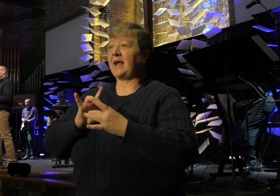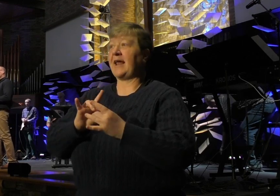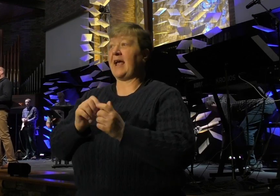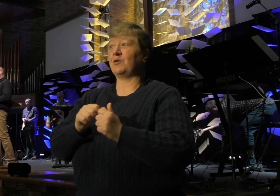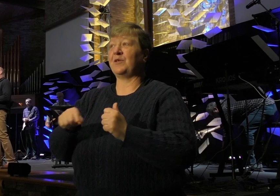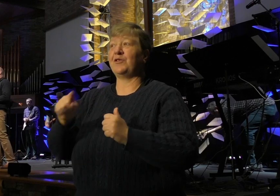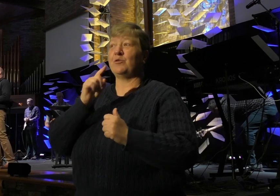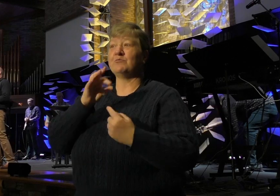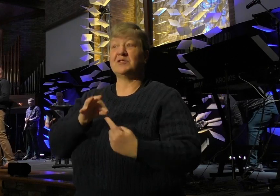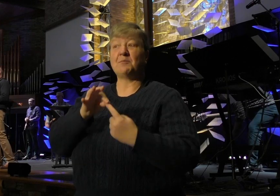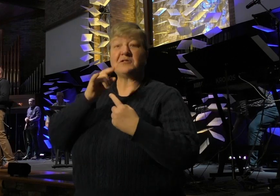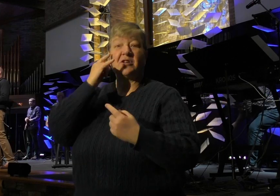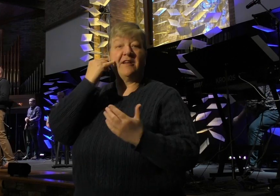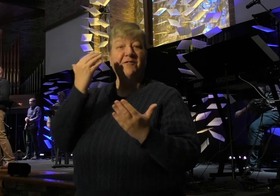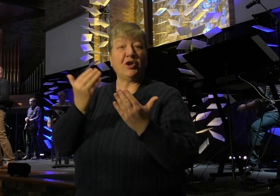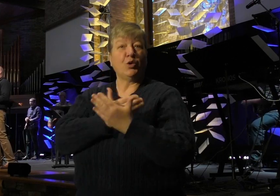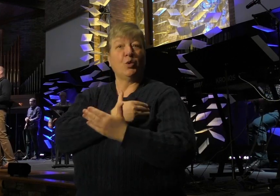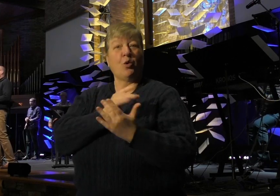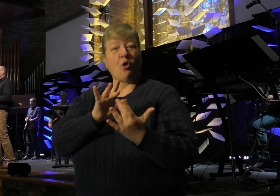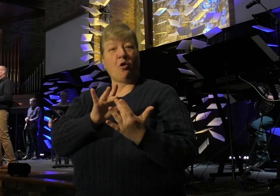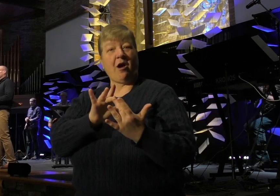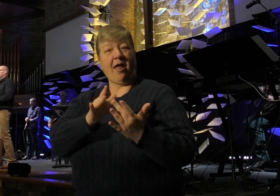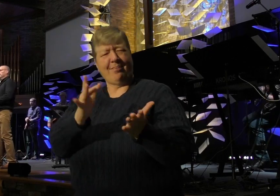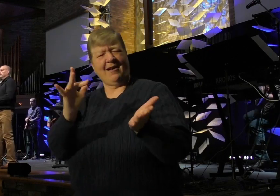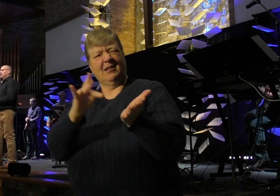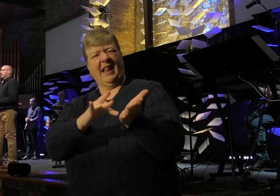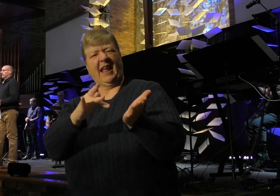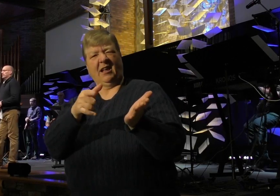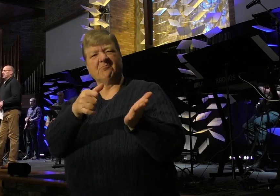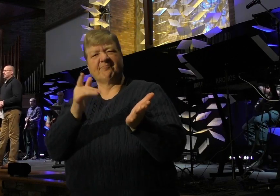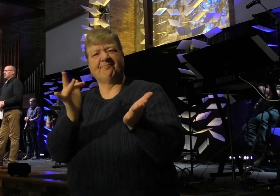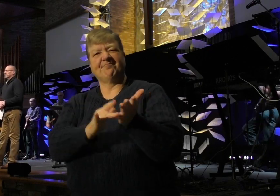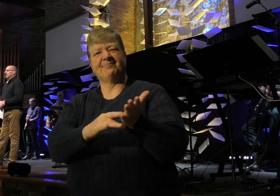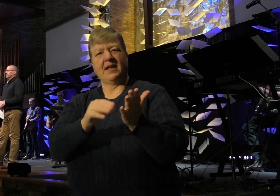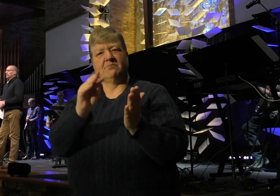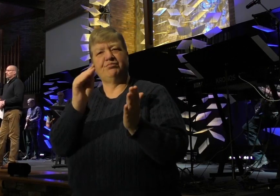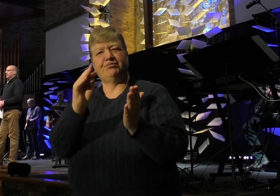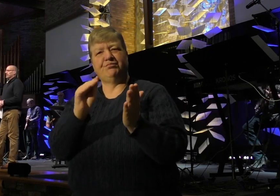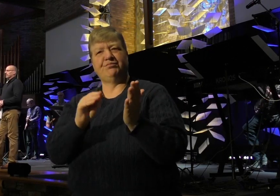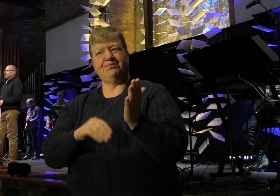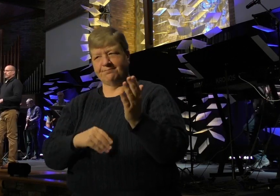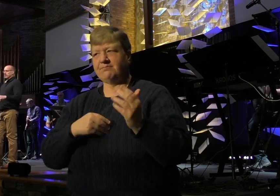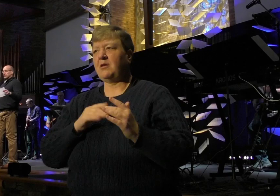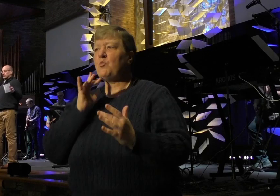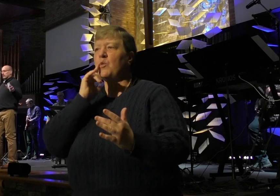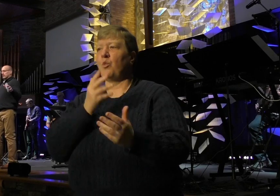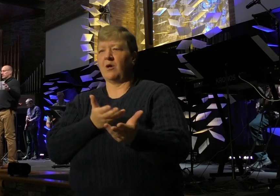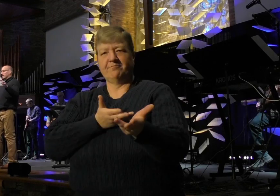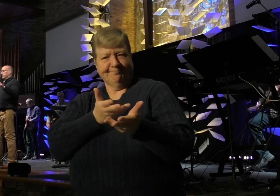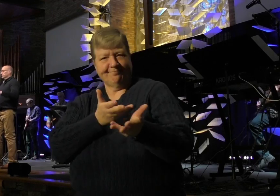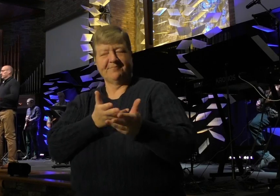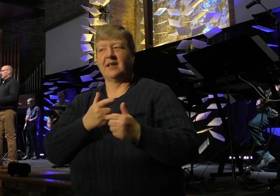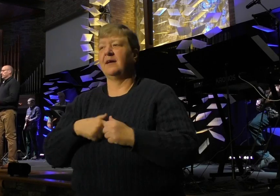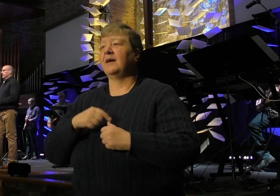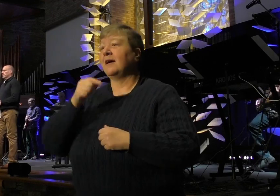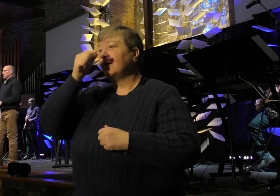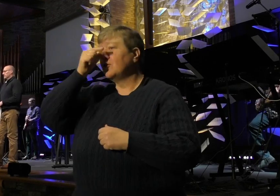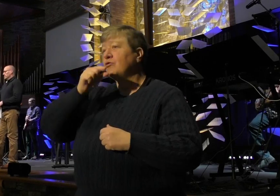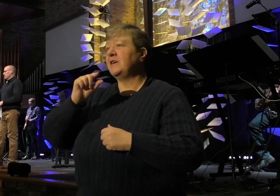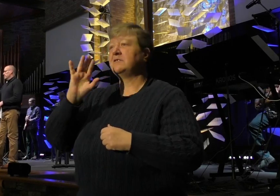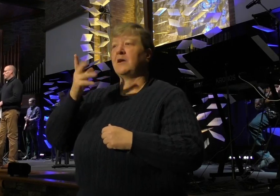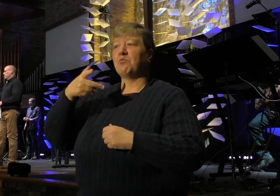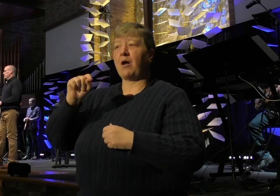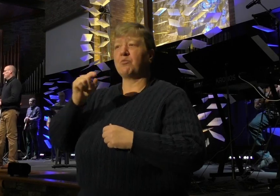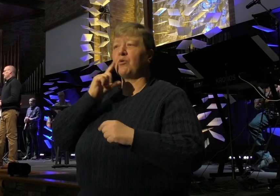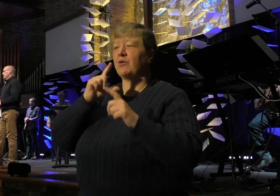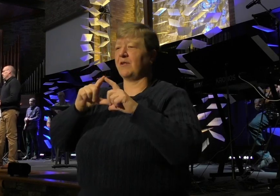new. Those of you online, there's a link. You can click that and fill that link out, and we will get back to you. But those of you at our Greece campus, Brockport campus, there's